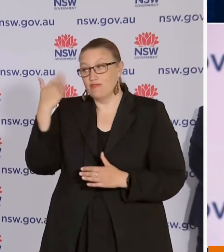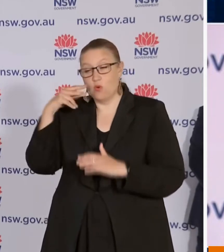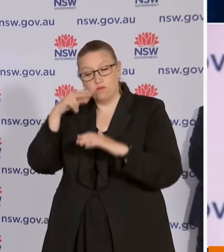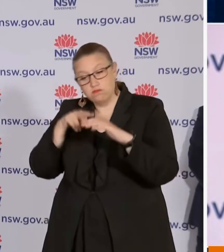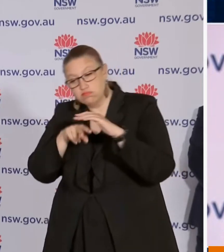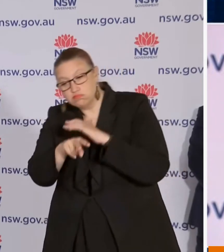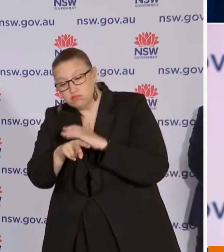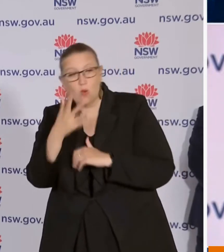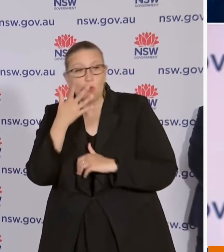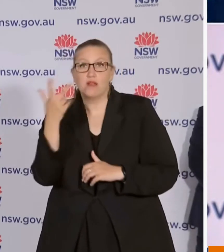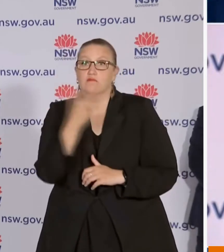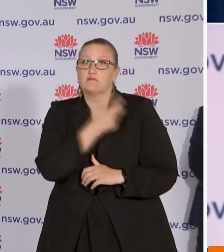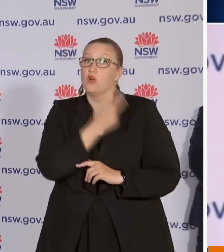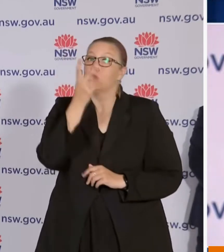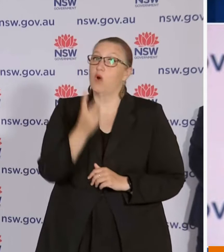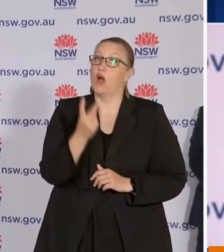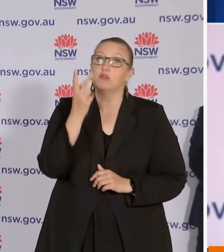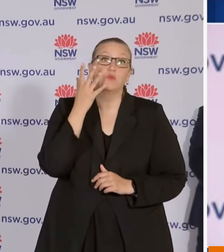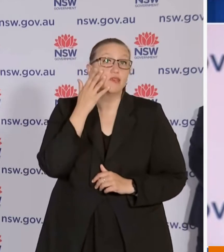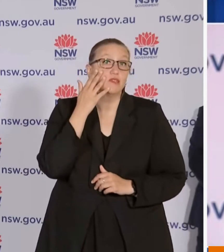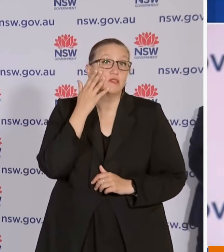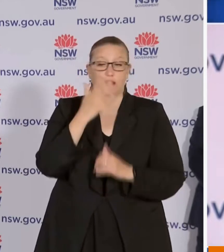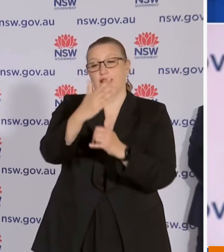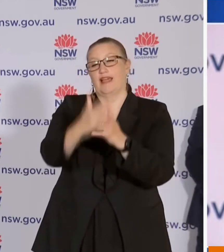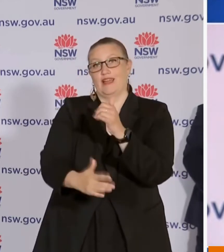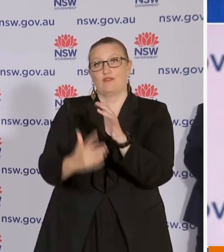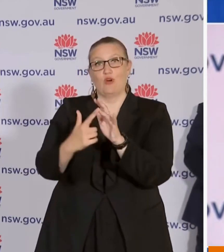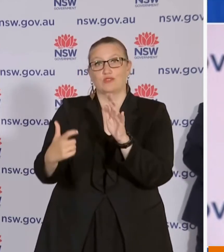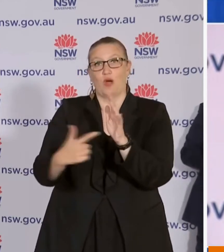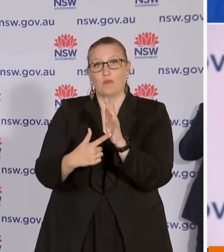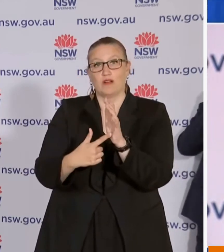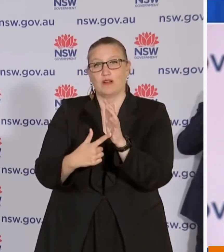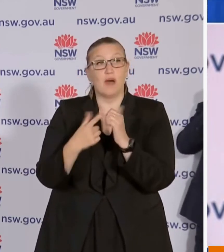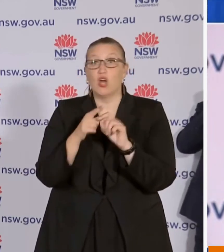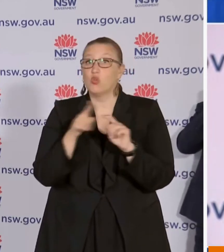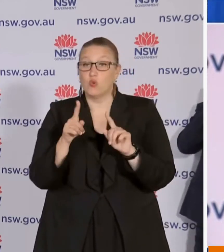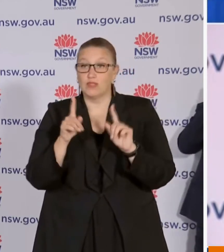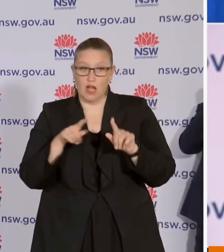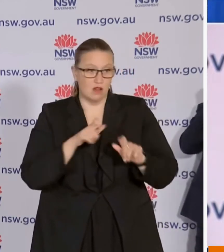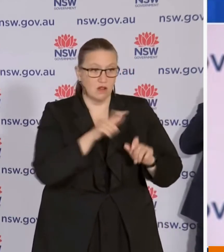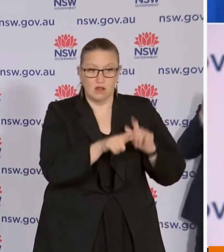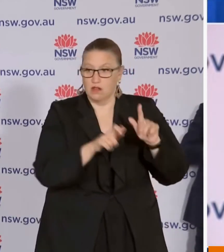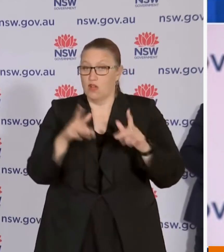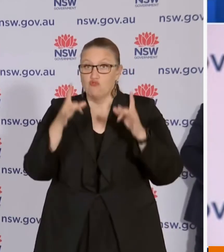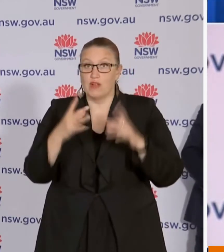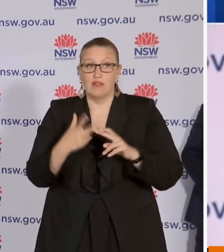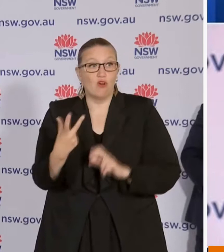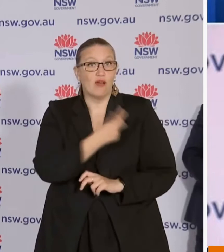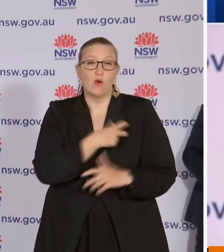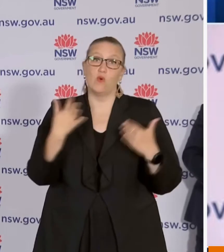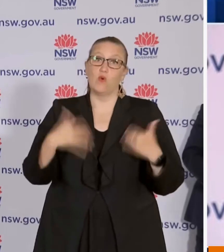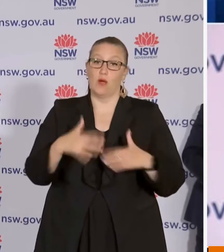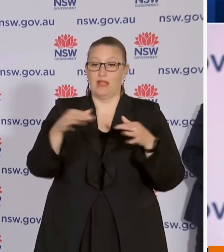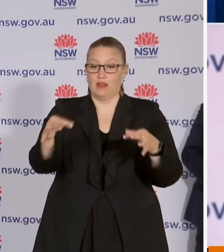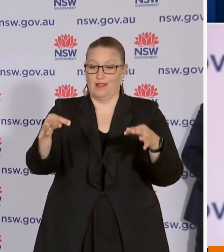we could hit that in mid-October. So my message very strongly during September will be to everybody, get ready. If you're a business, make sure your